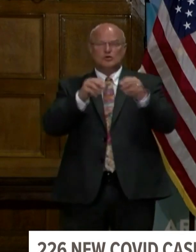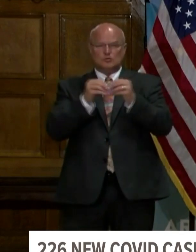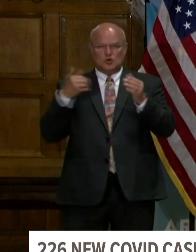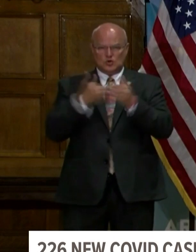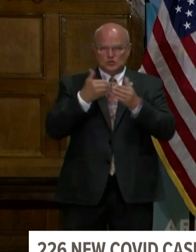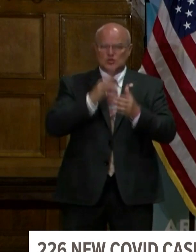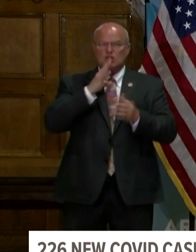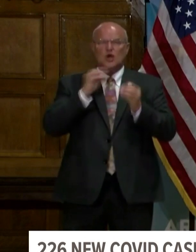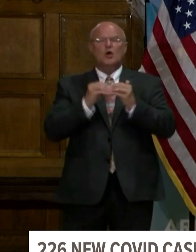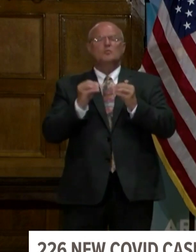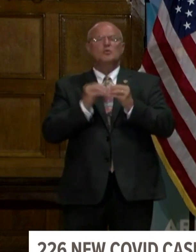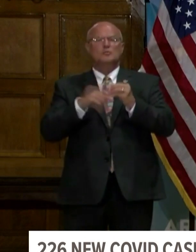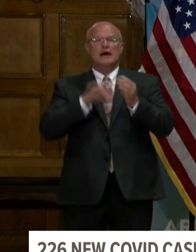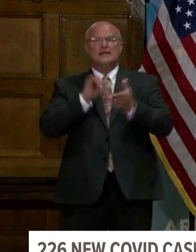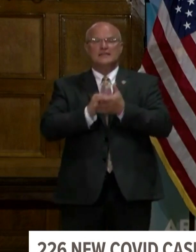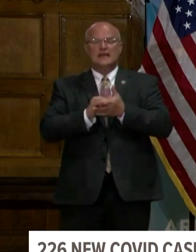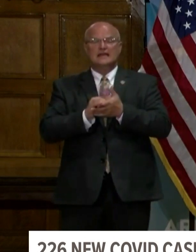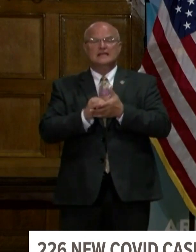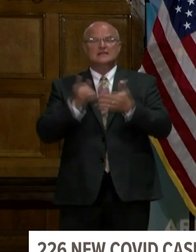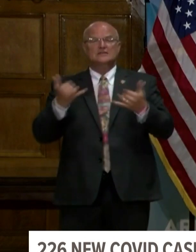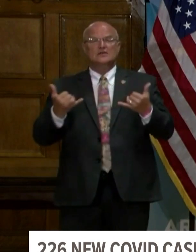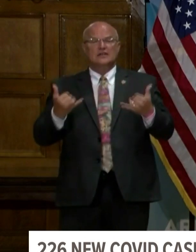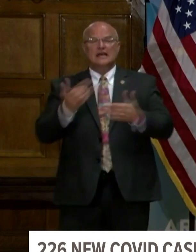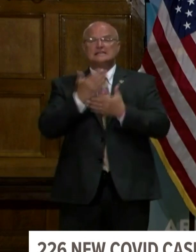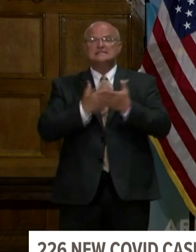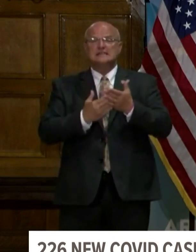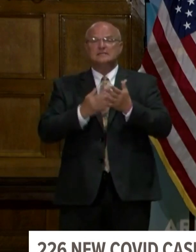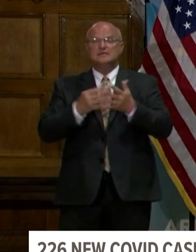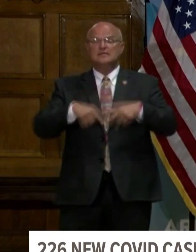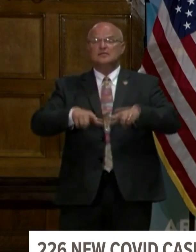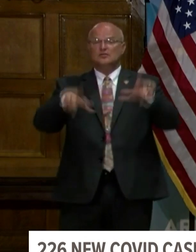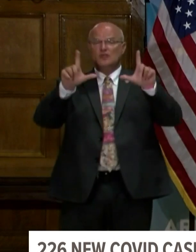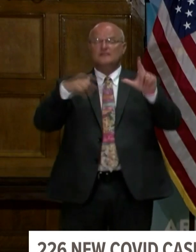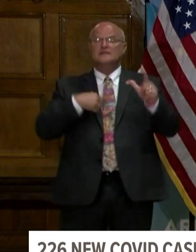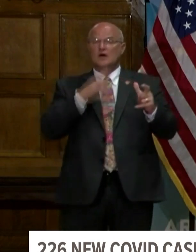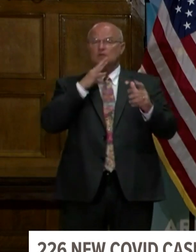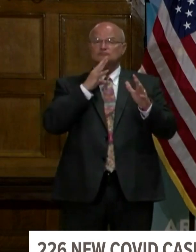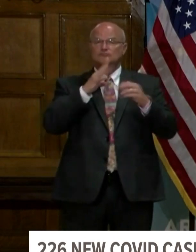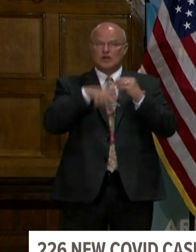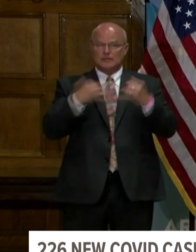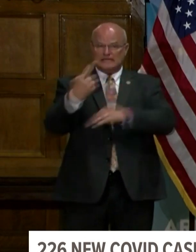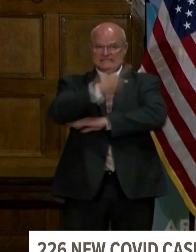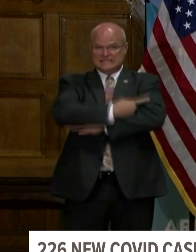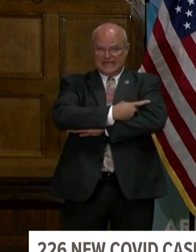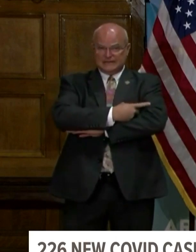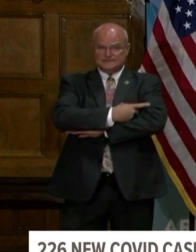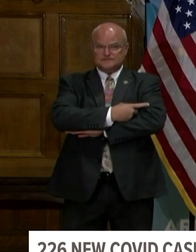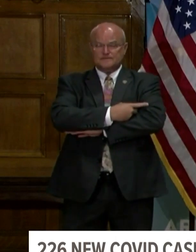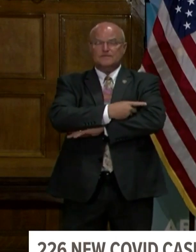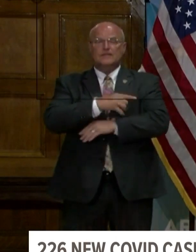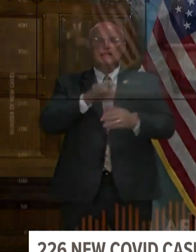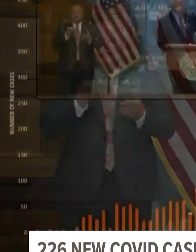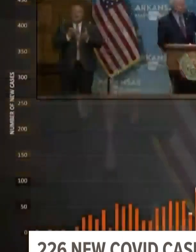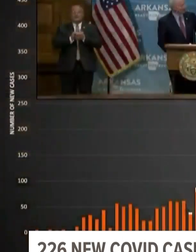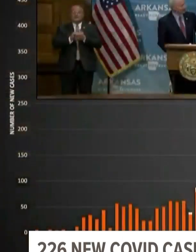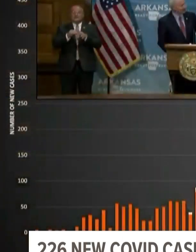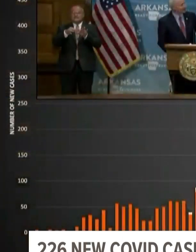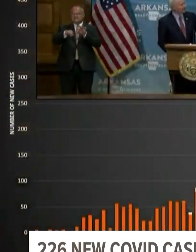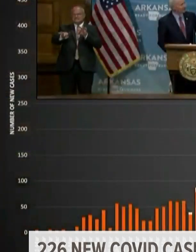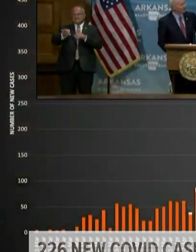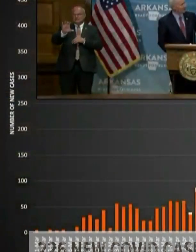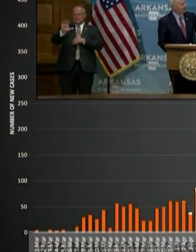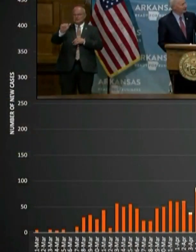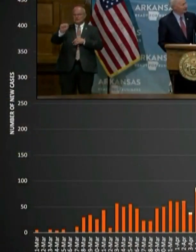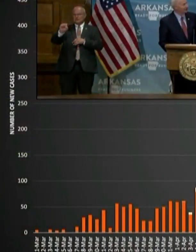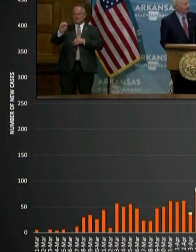talk about it a little bit more, and that brings us to some of the graphs that I want to spend some time on. Our simple